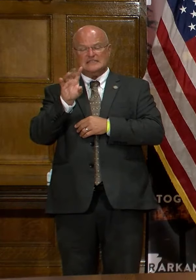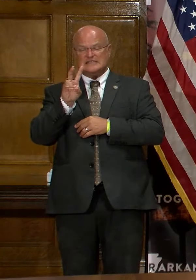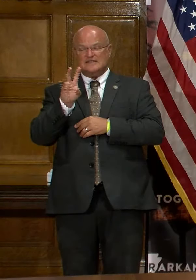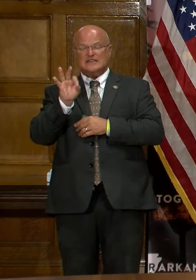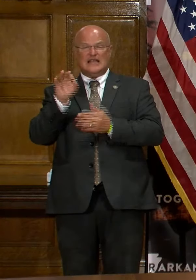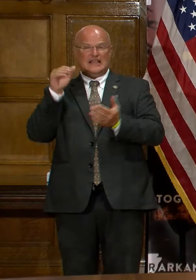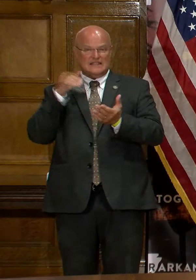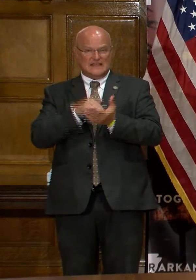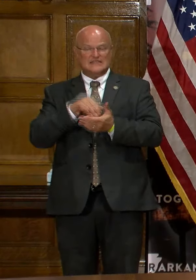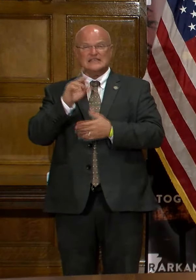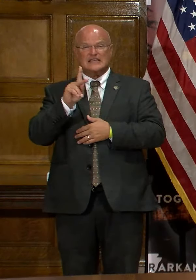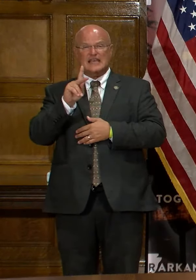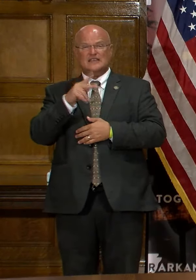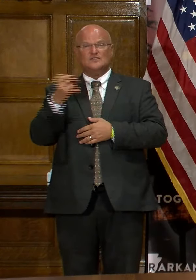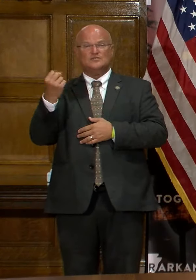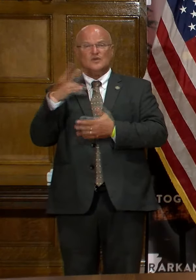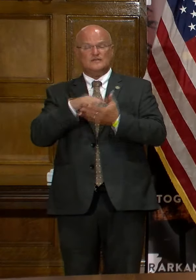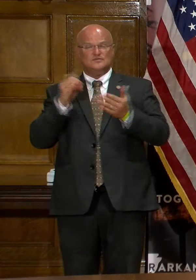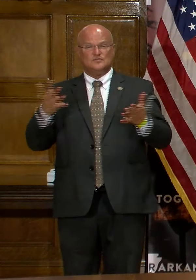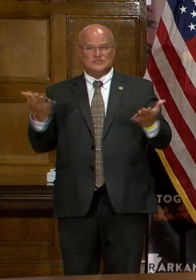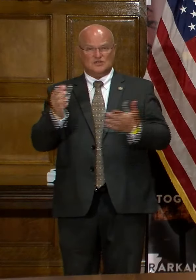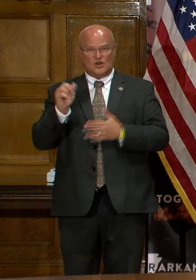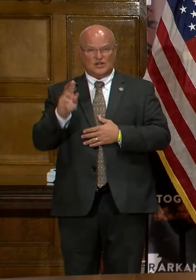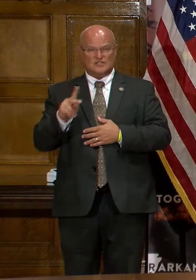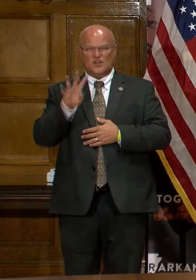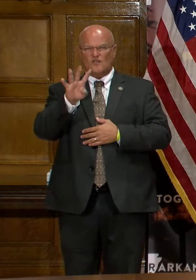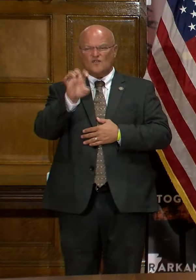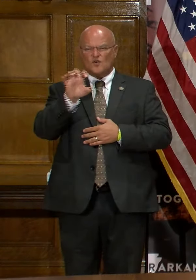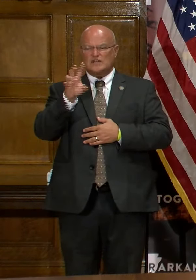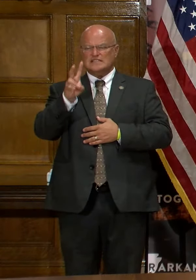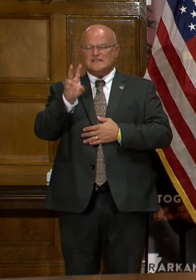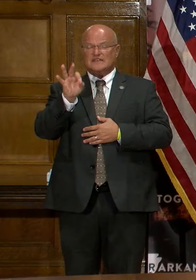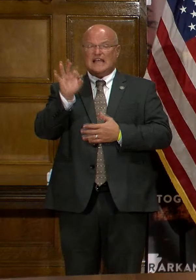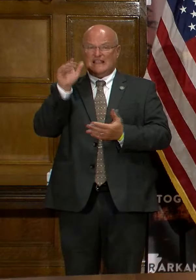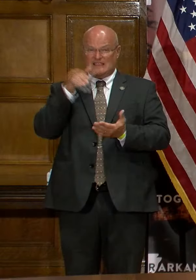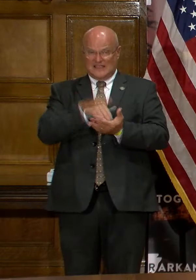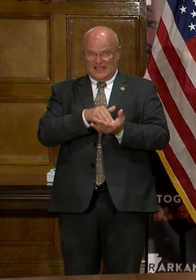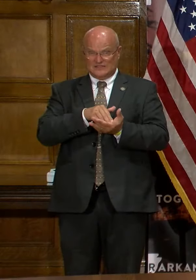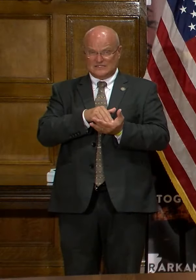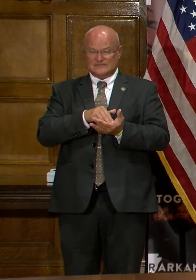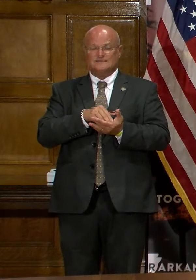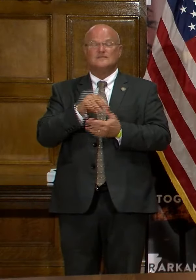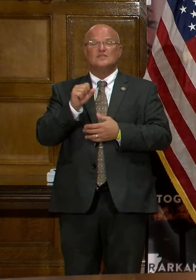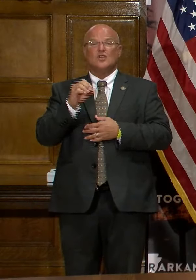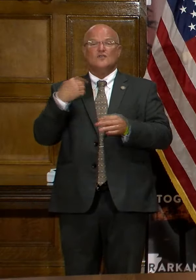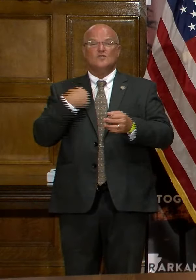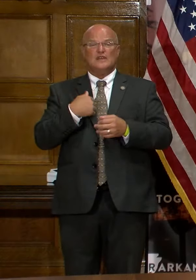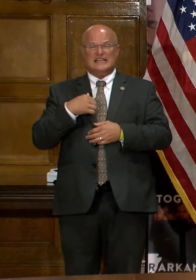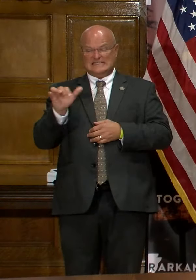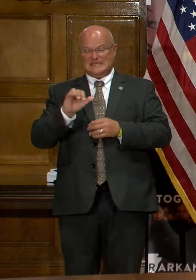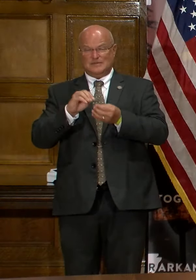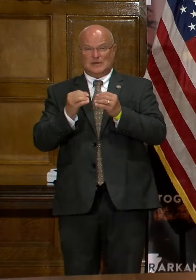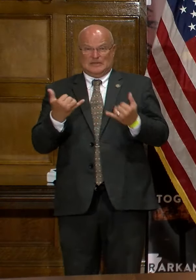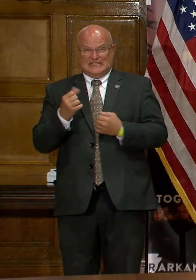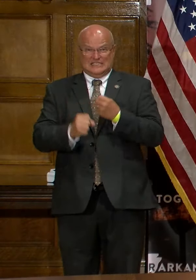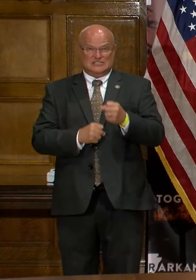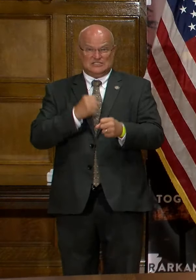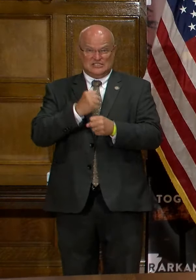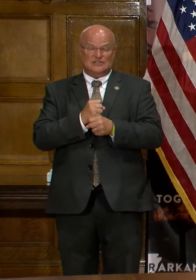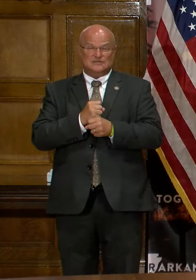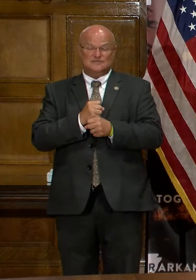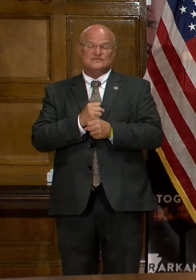through 12 public school students in Arkansas, 479,000. So if we have similar numbers this